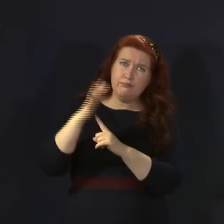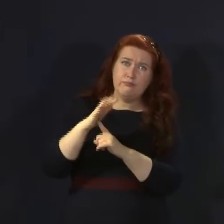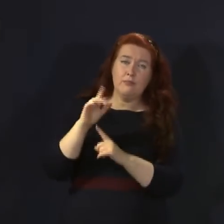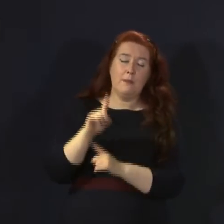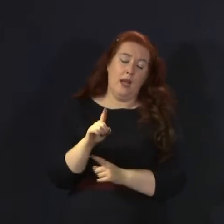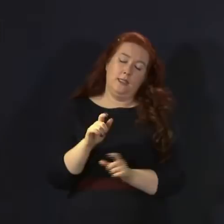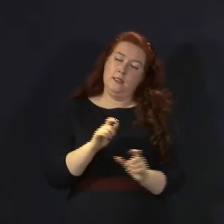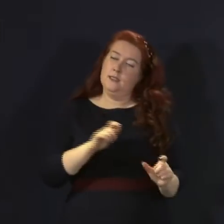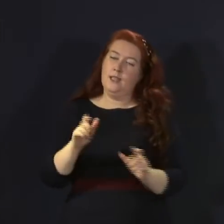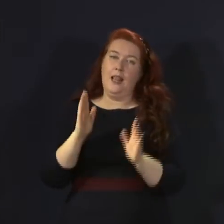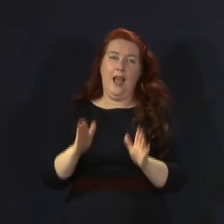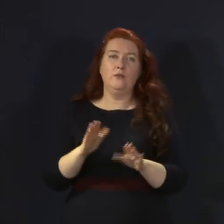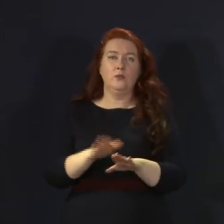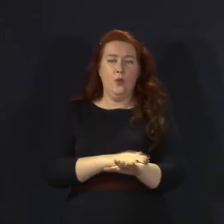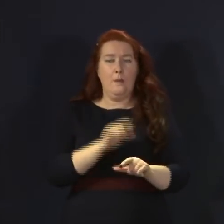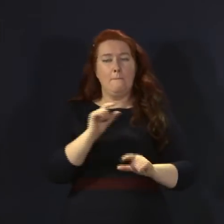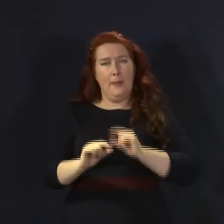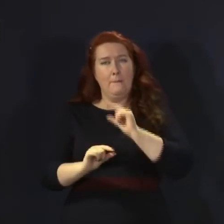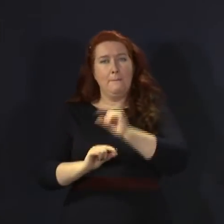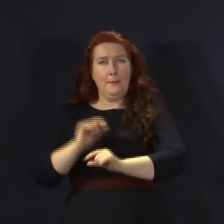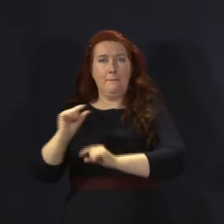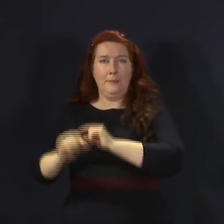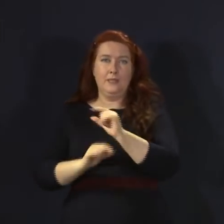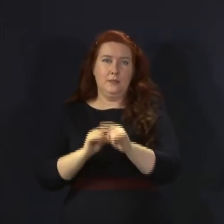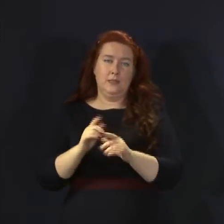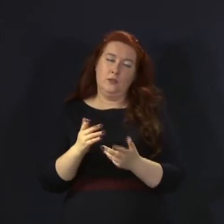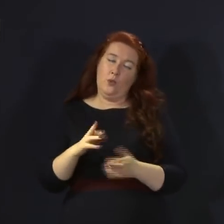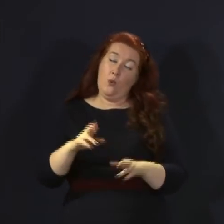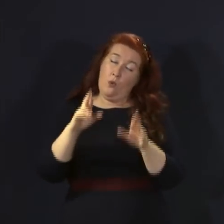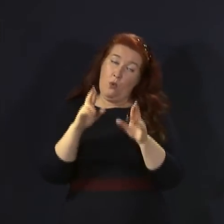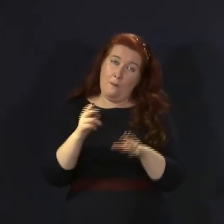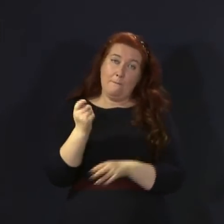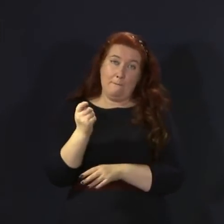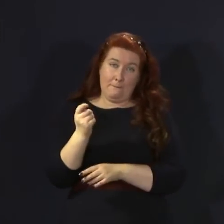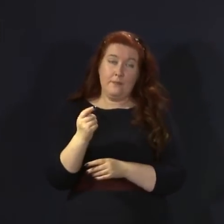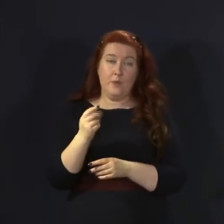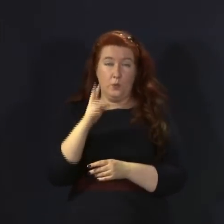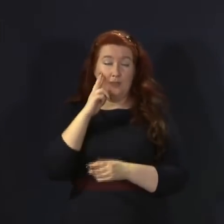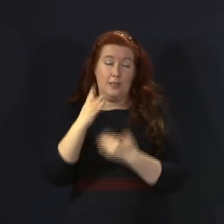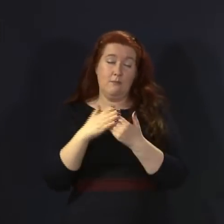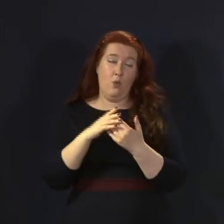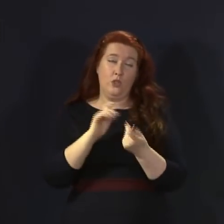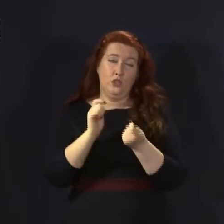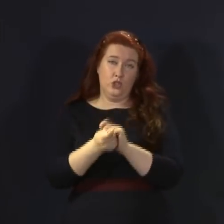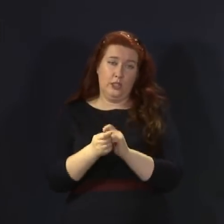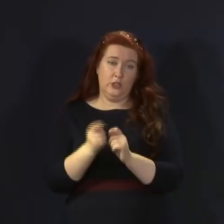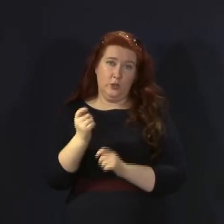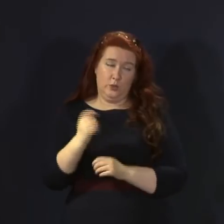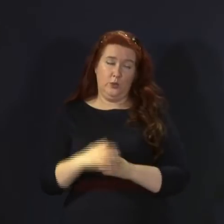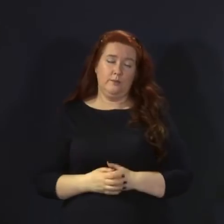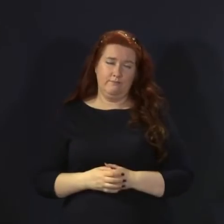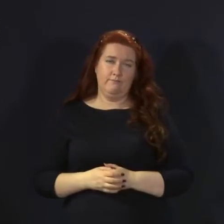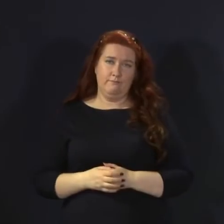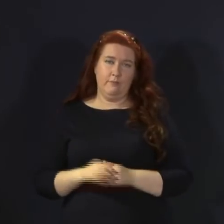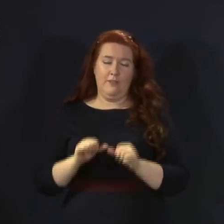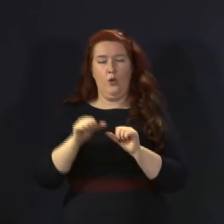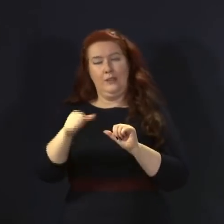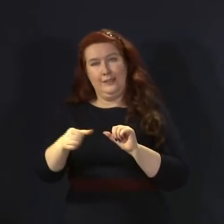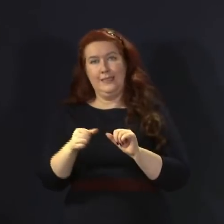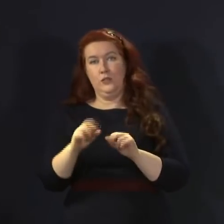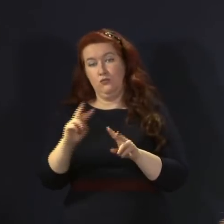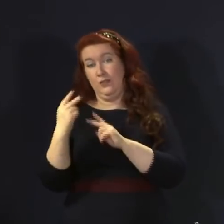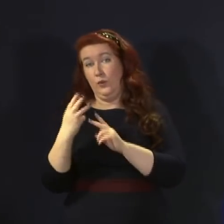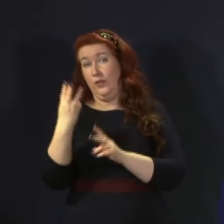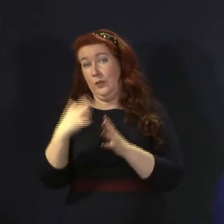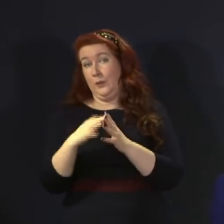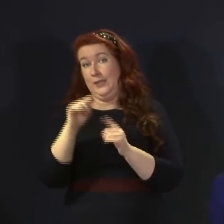to do things in a phased, staged and careful way. So I hope we'll see many more changes around this as we come to the next review point in